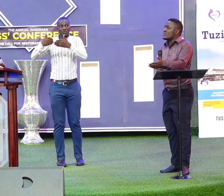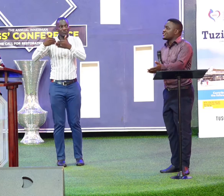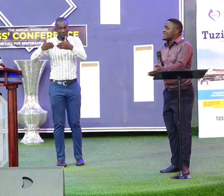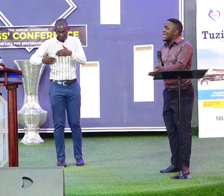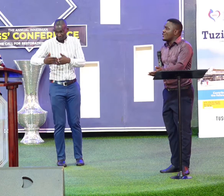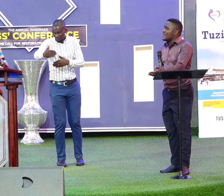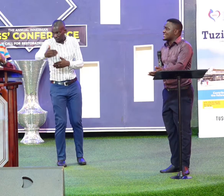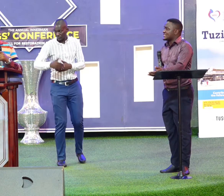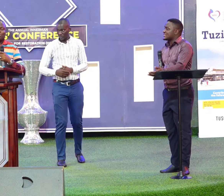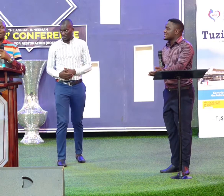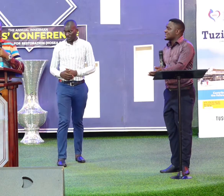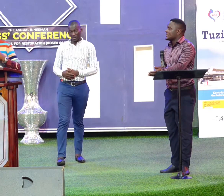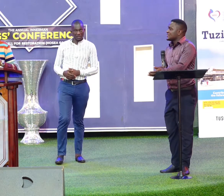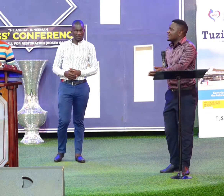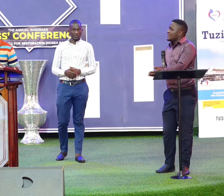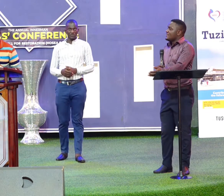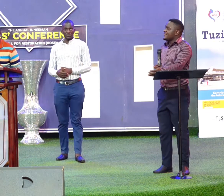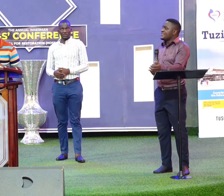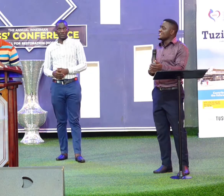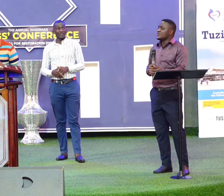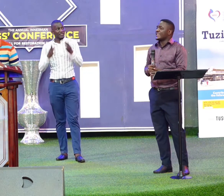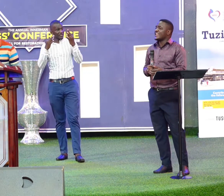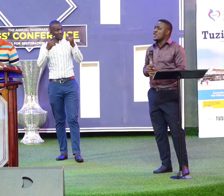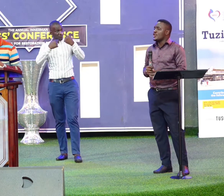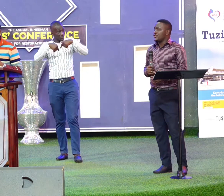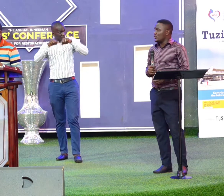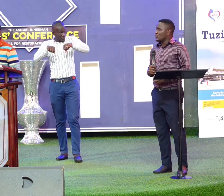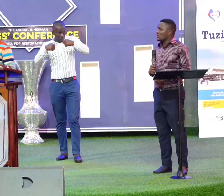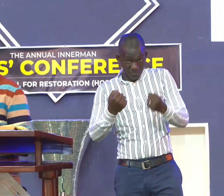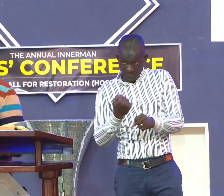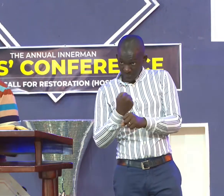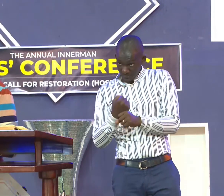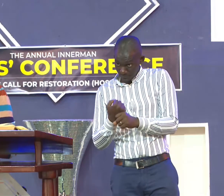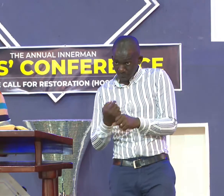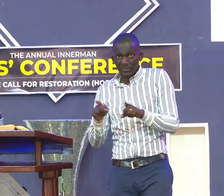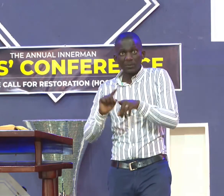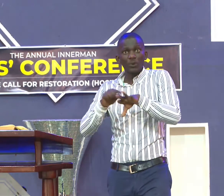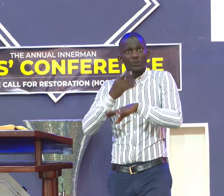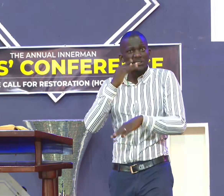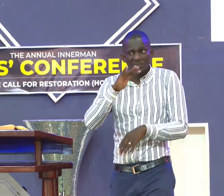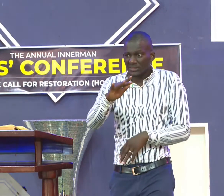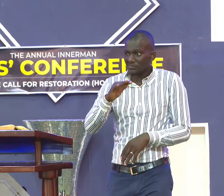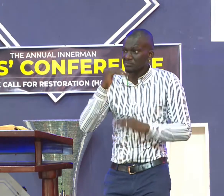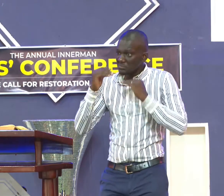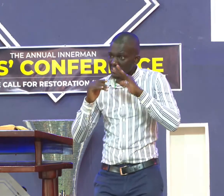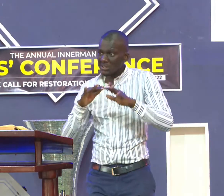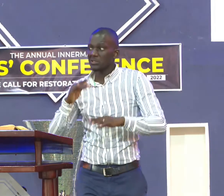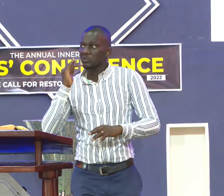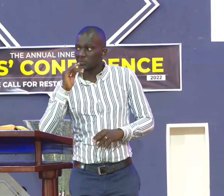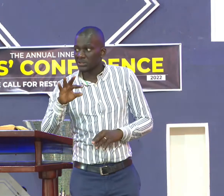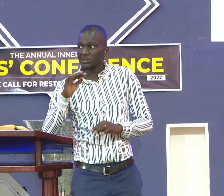the generation ahead of us. The things we cannot do, even though we speak them